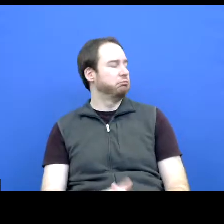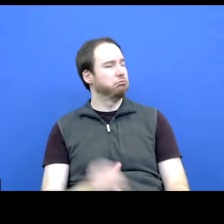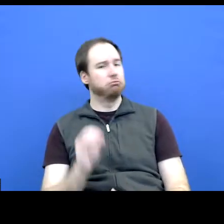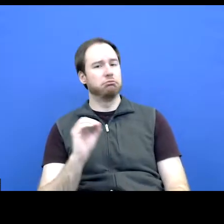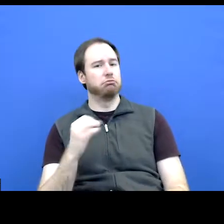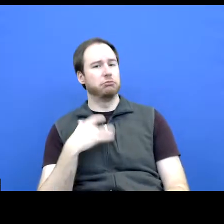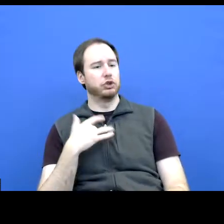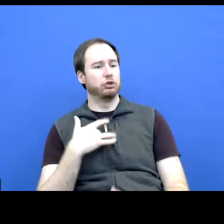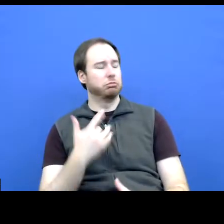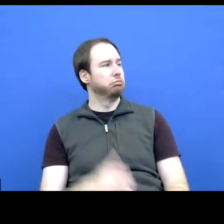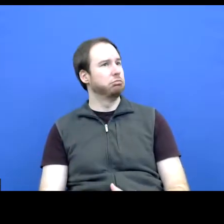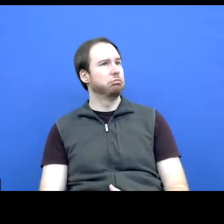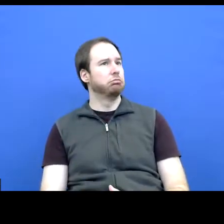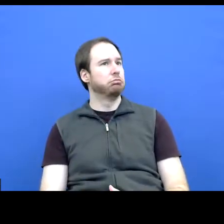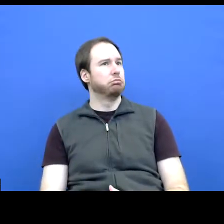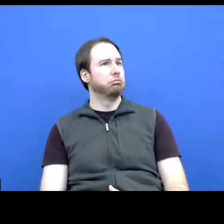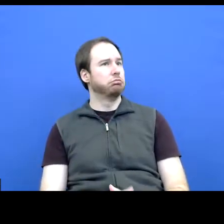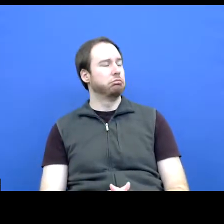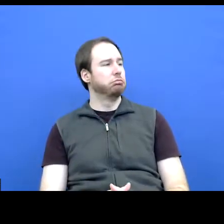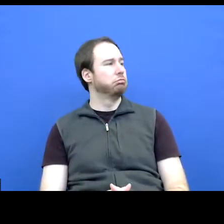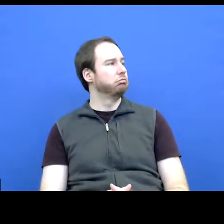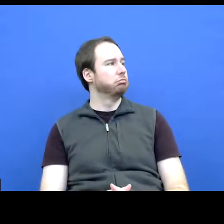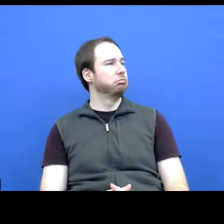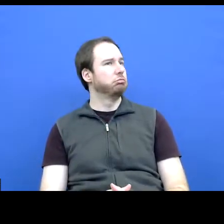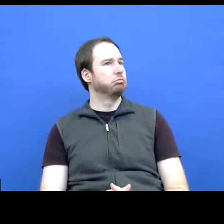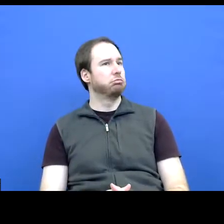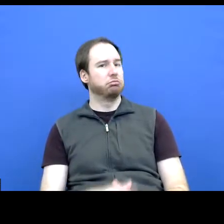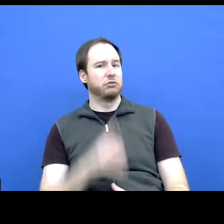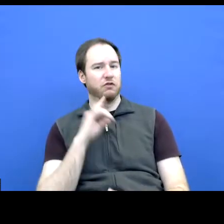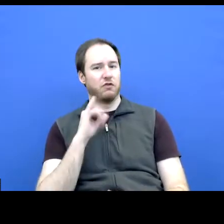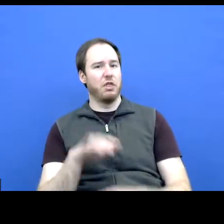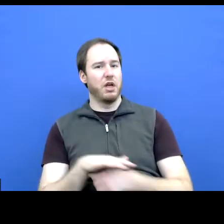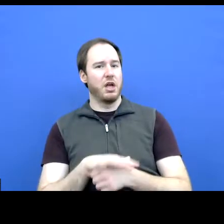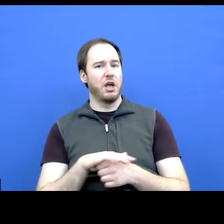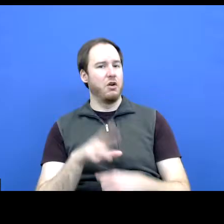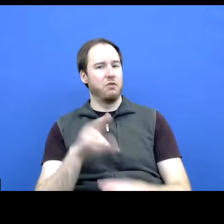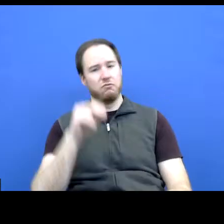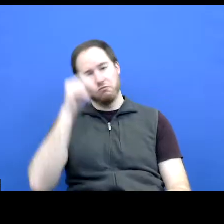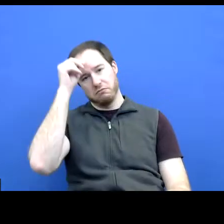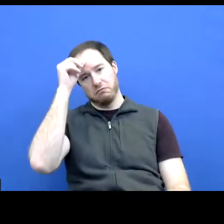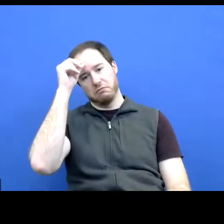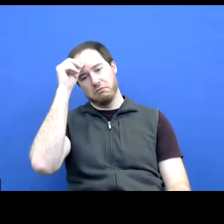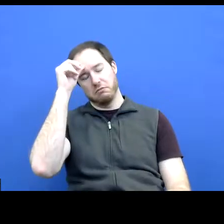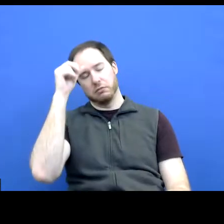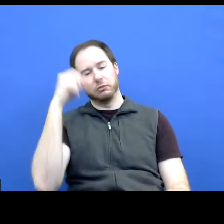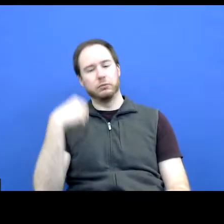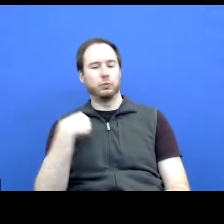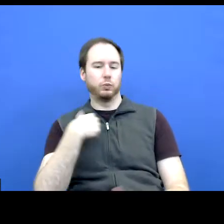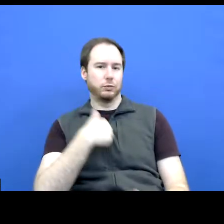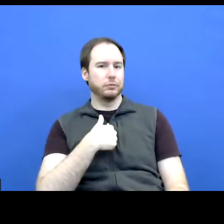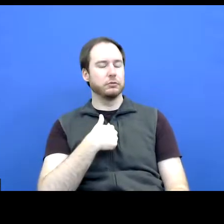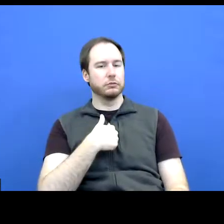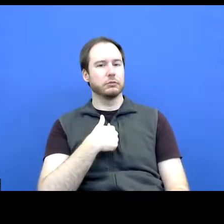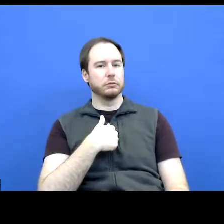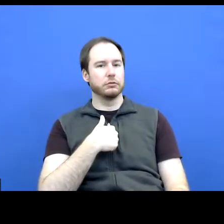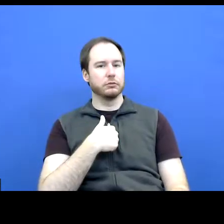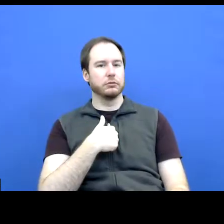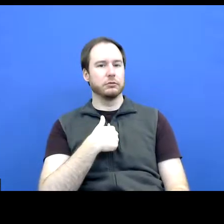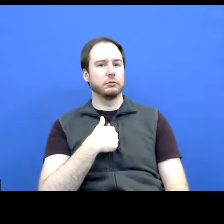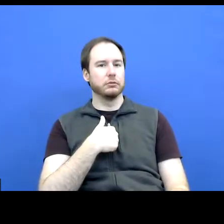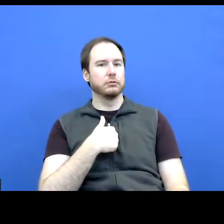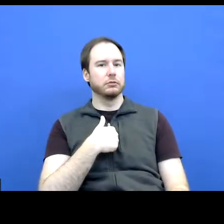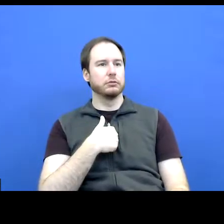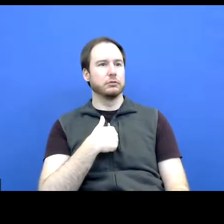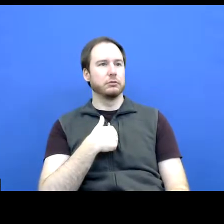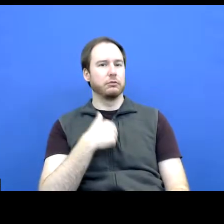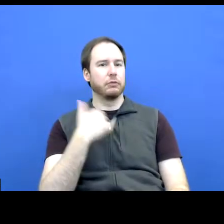No, generally not a concern in the area, honestly. But we obviously, we keep that as